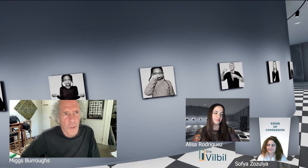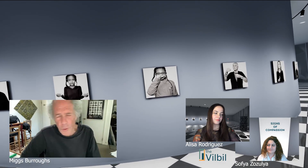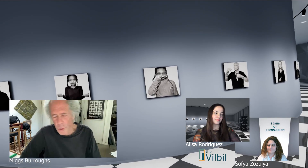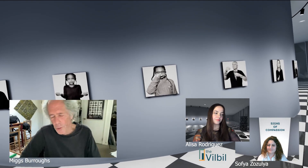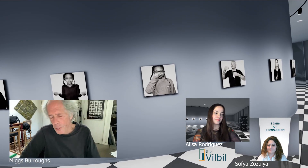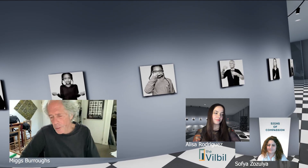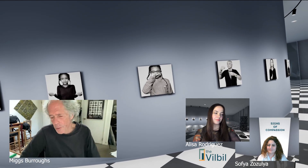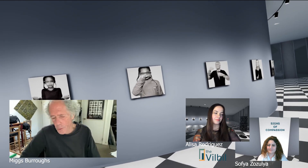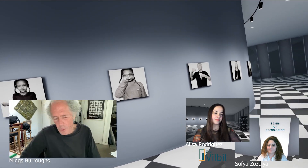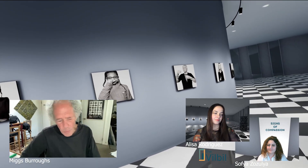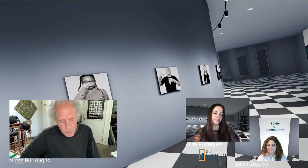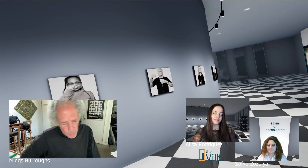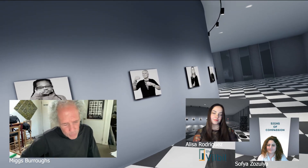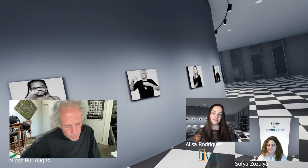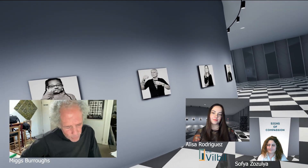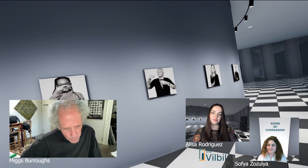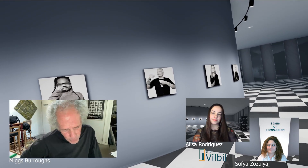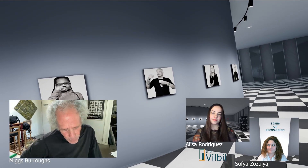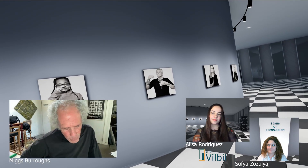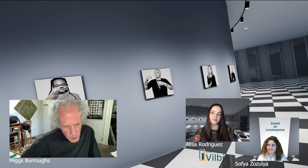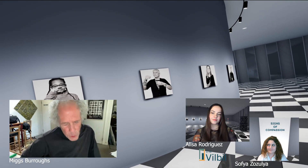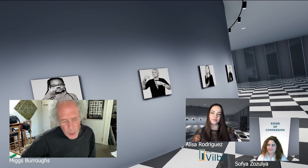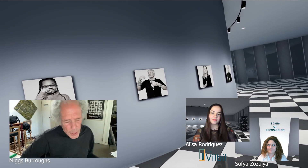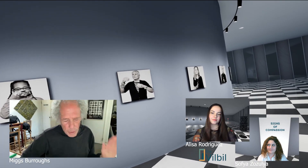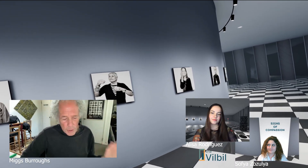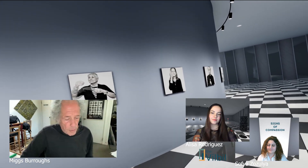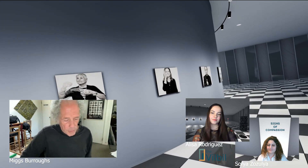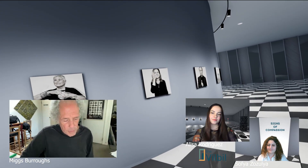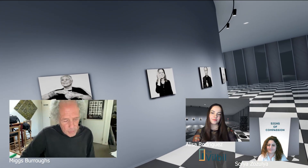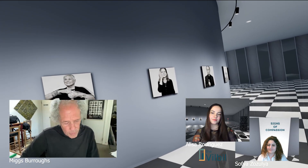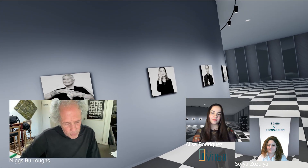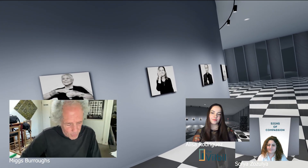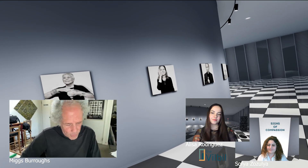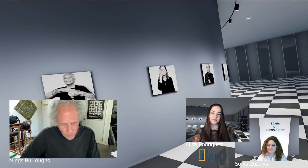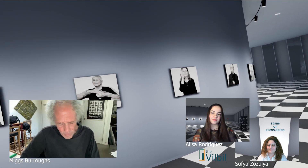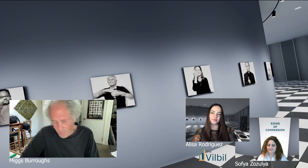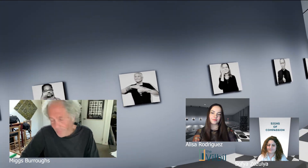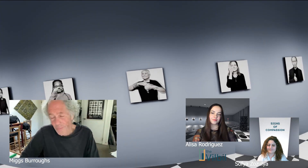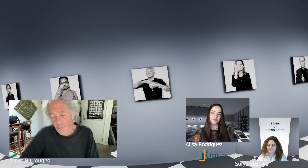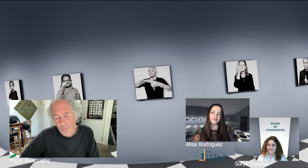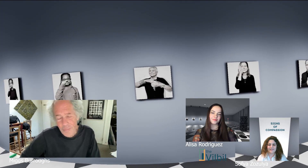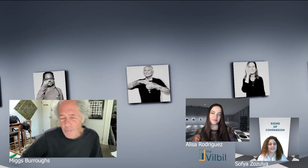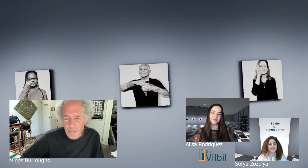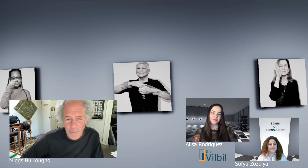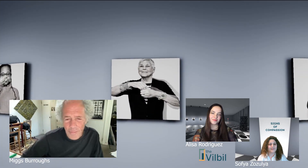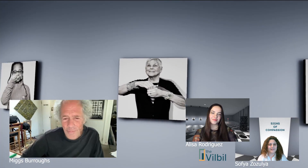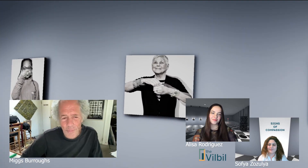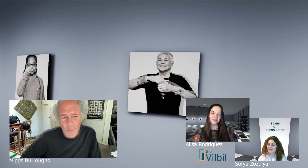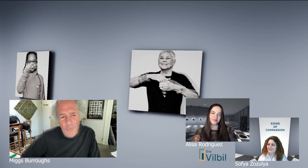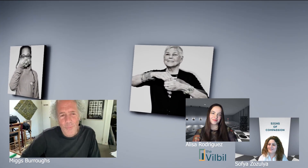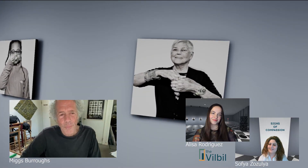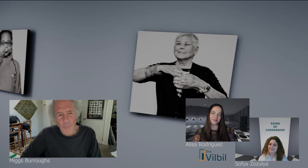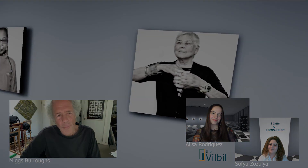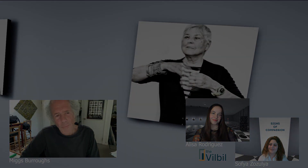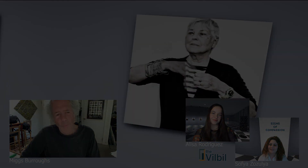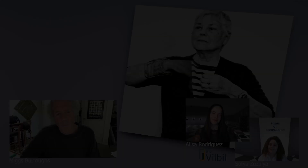too short to just be decorative. Thank you. Thank you for sharing that story.